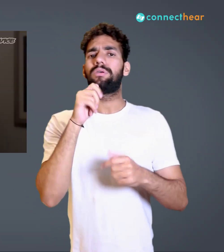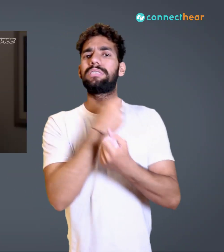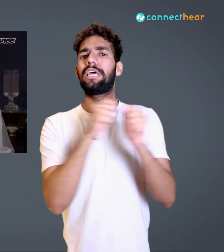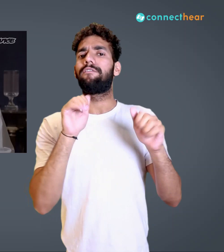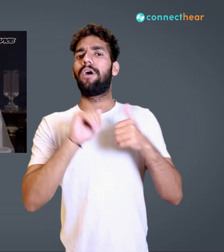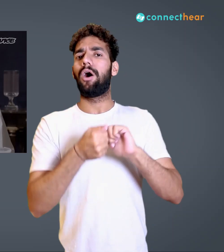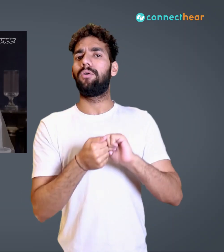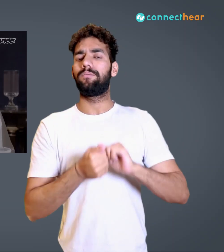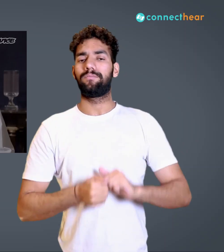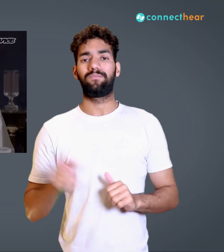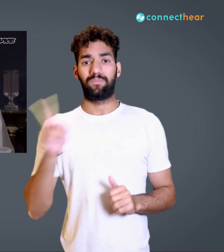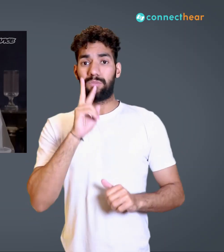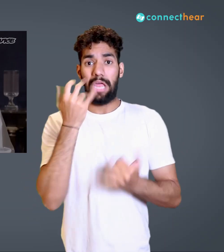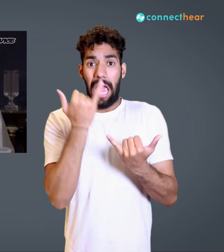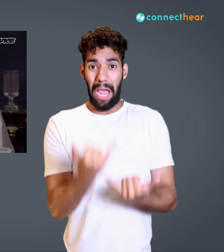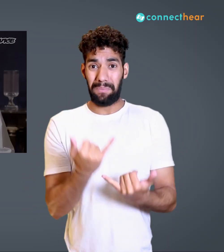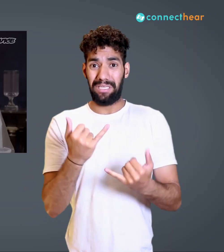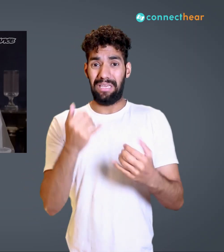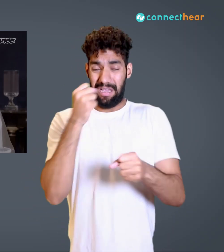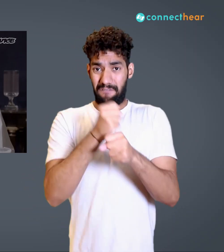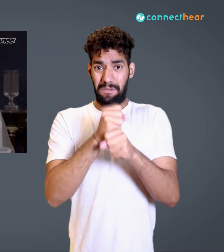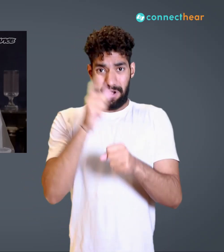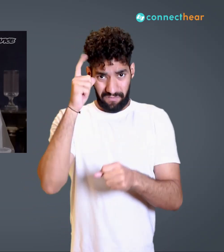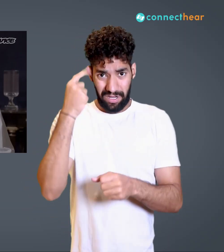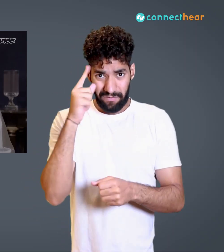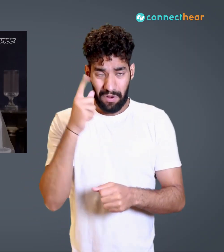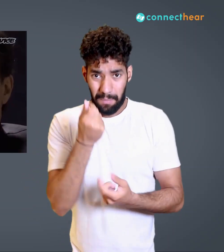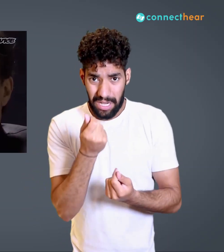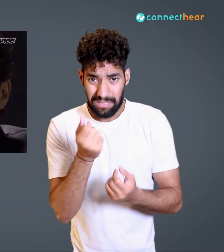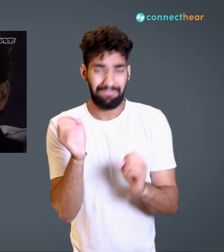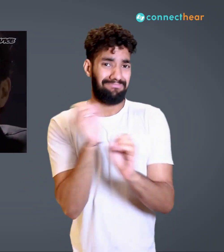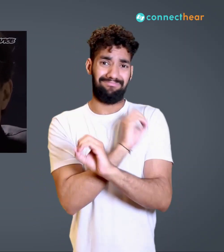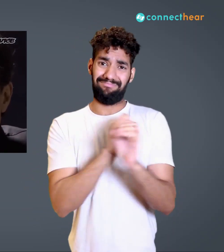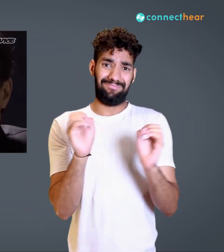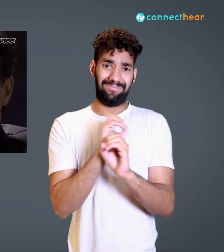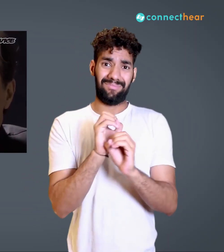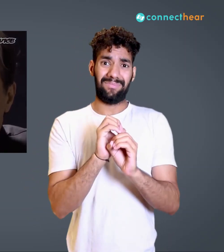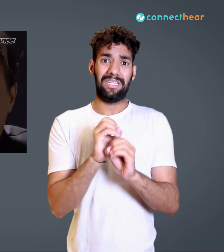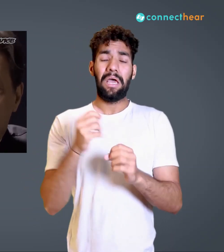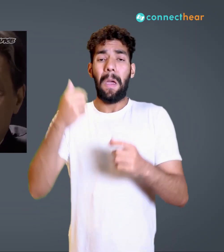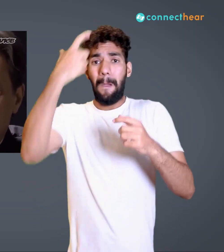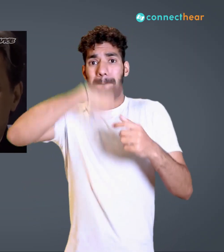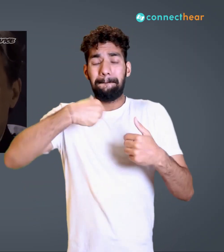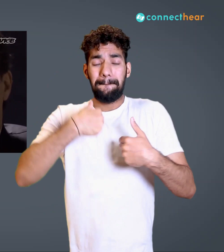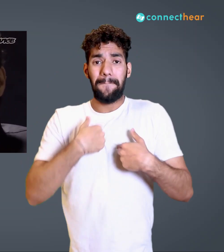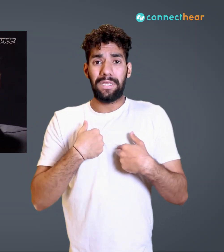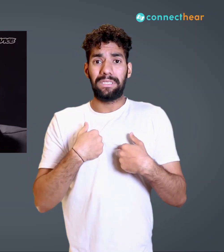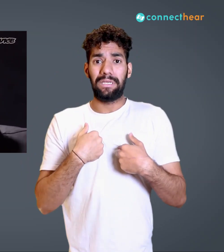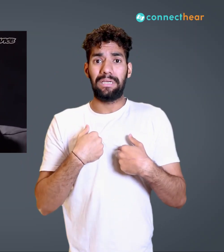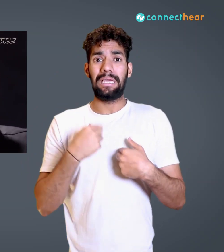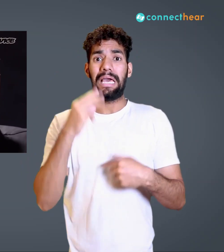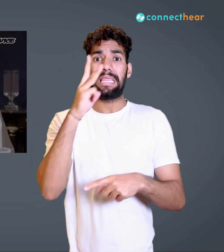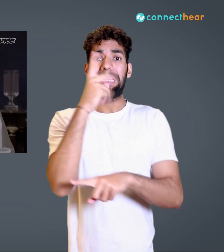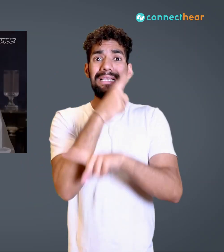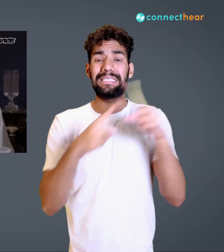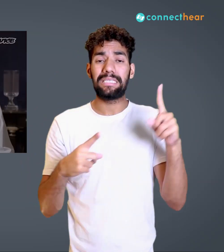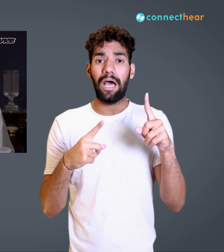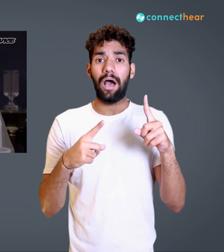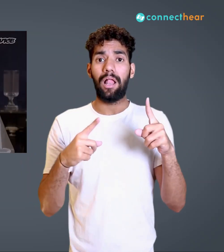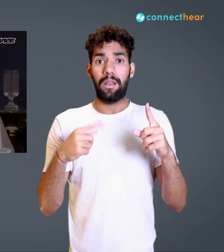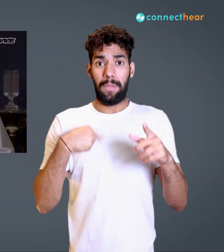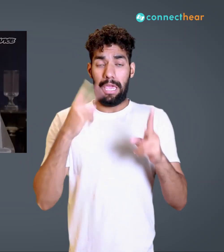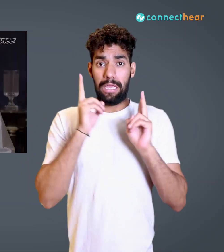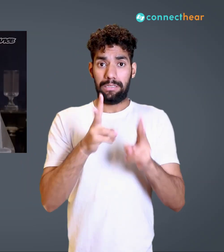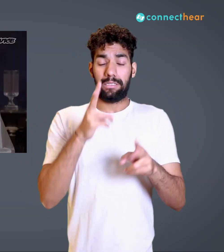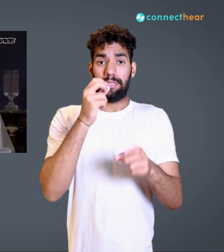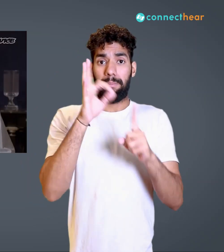running the economy? If the current government was worried about economic stability, why did they conspire to remove our government? We